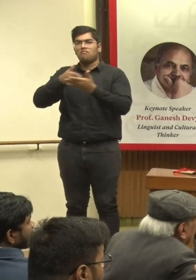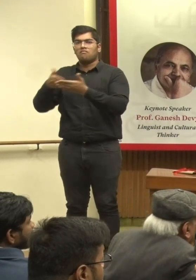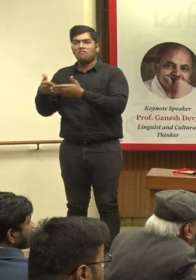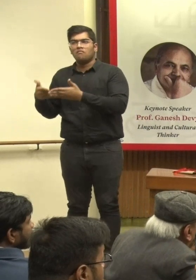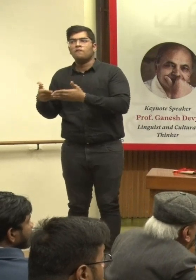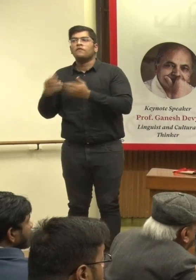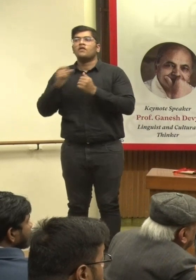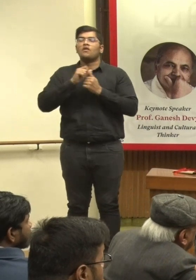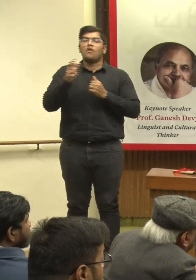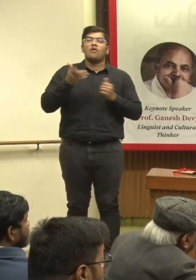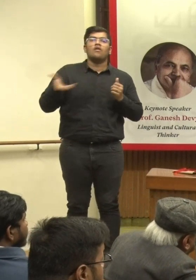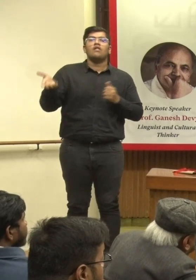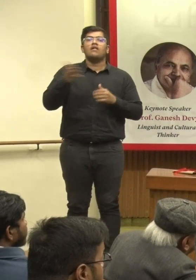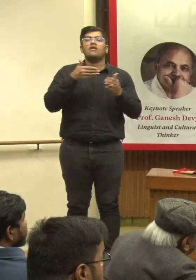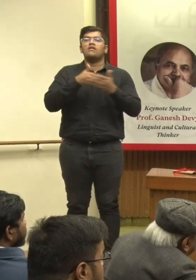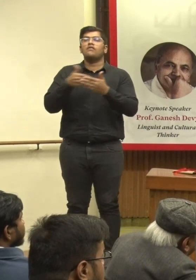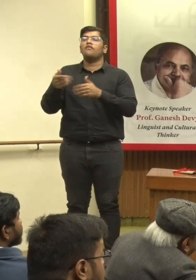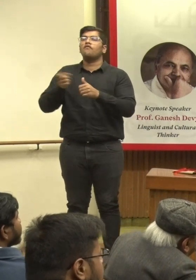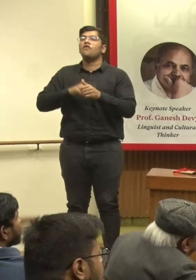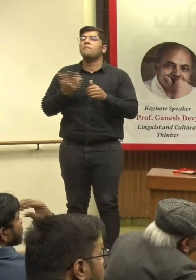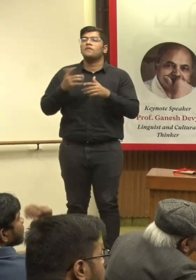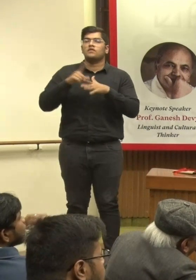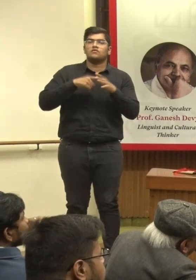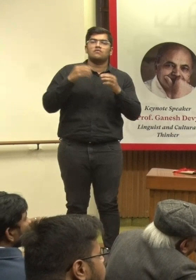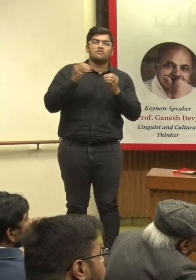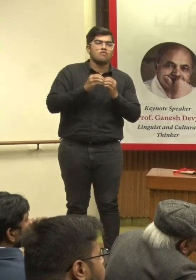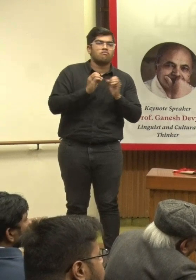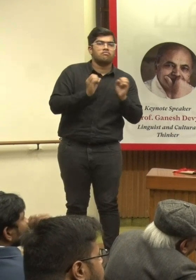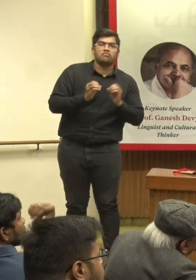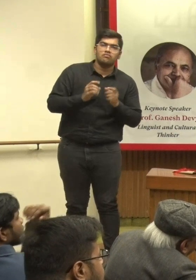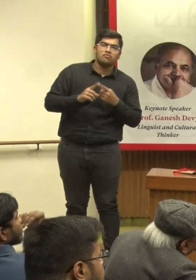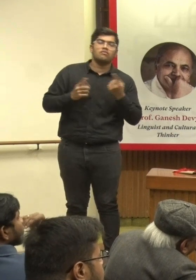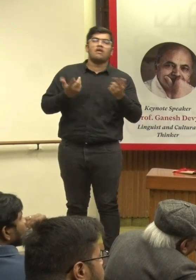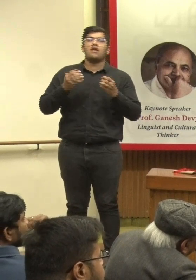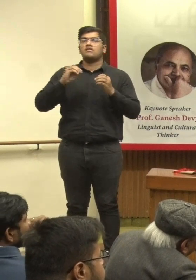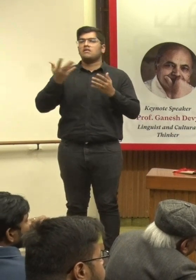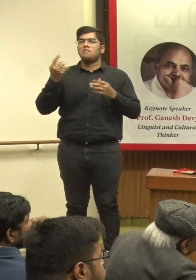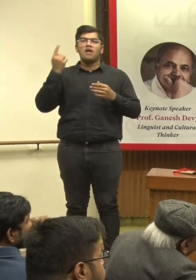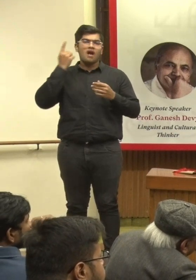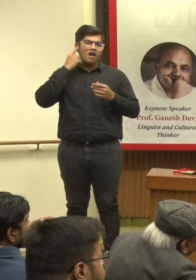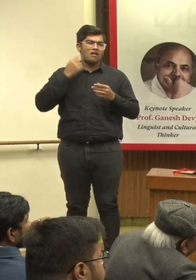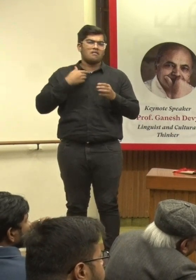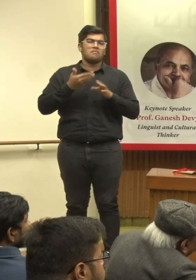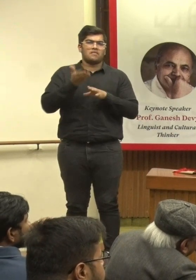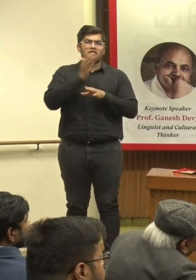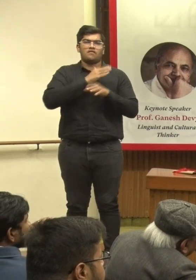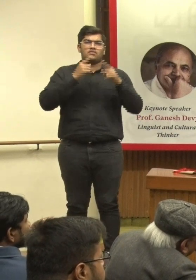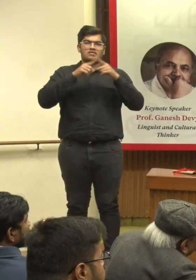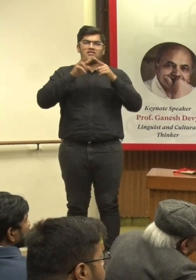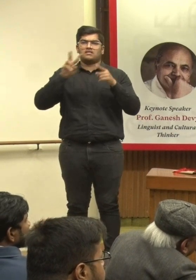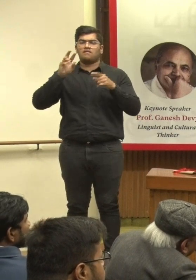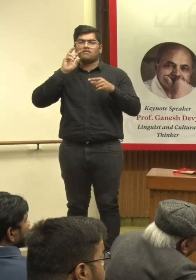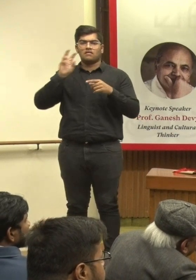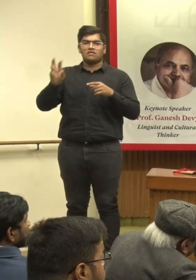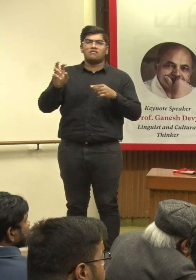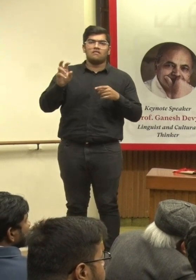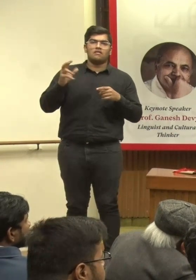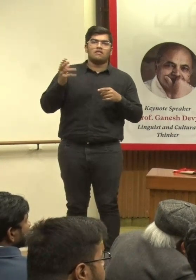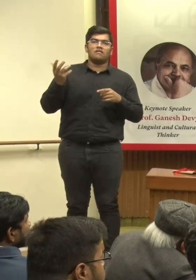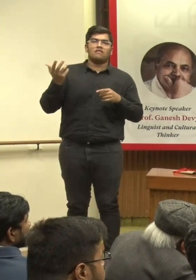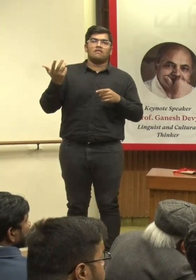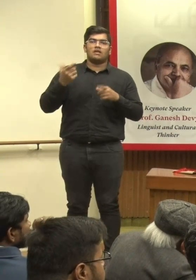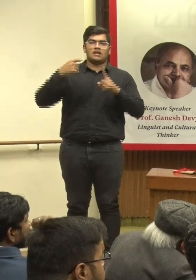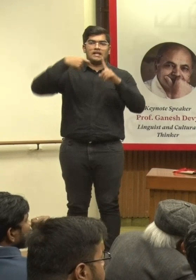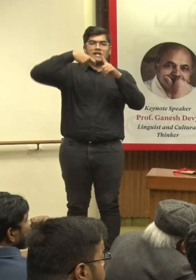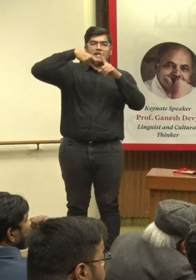affected in terms of their livelihood. And I heard somewhere on television, K-shaped